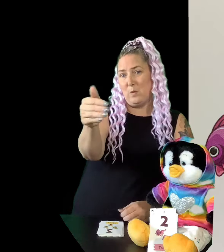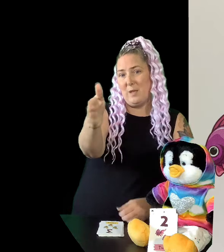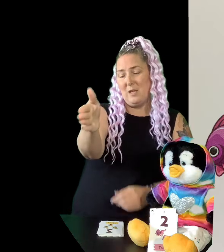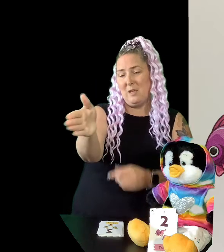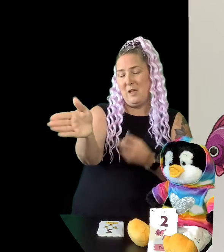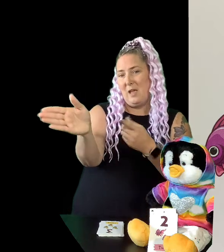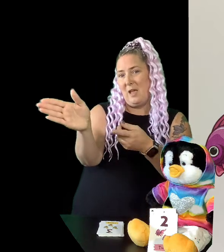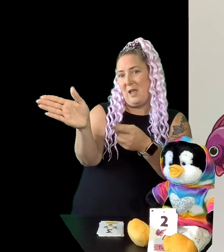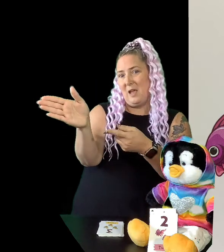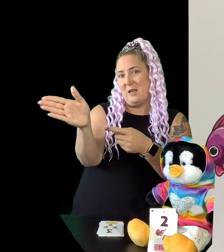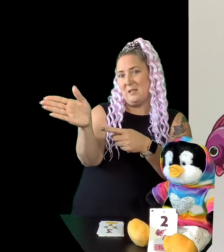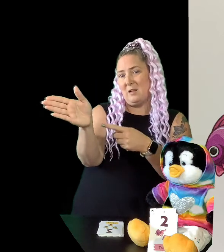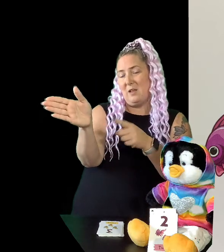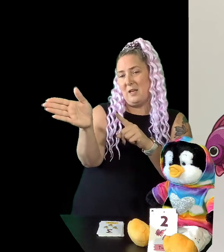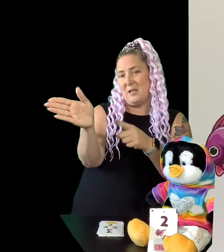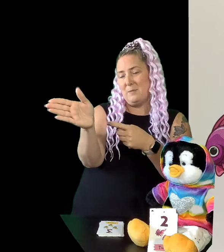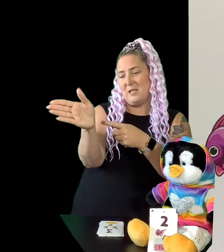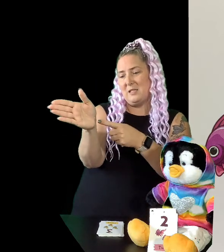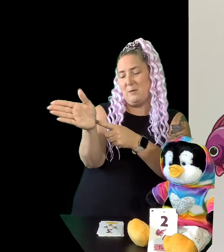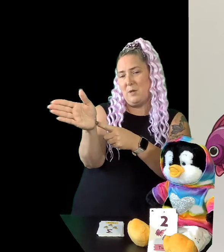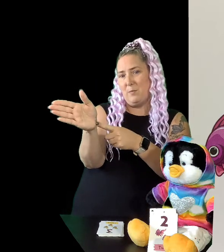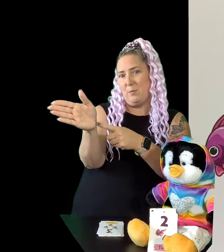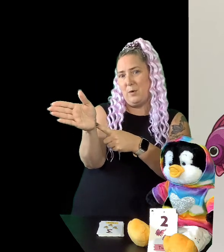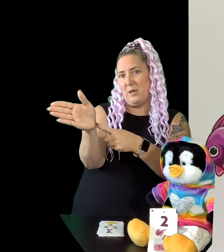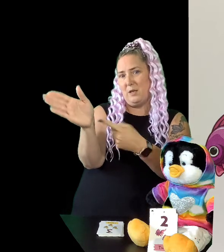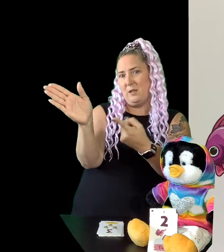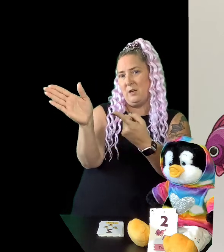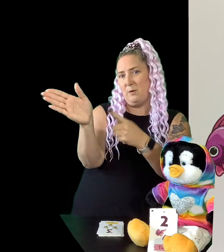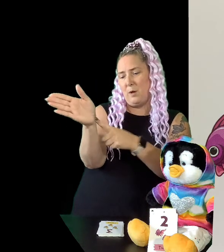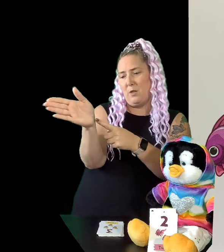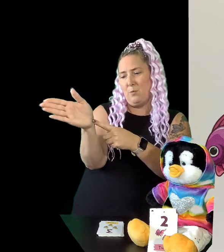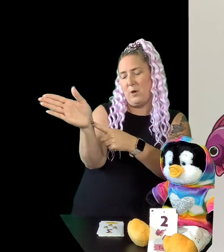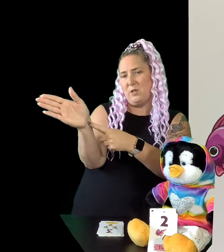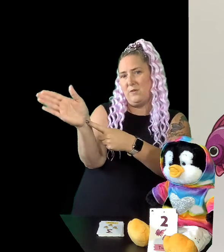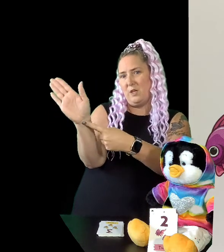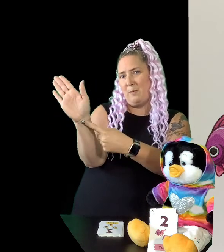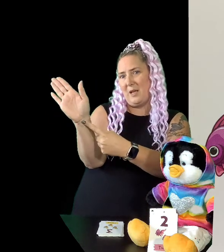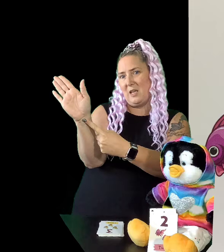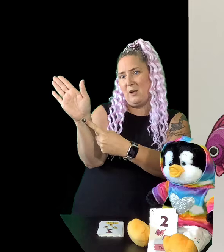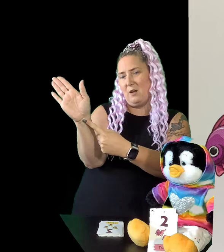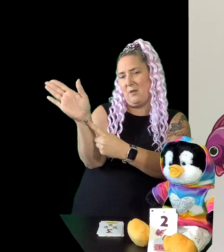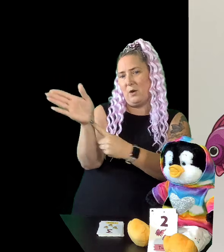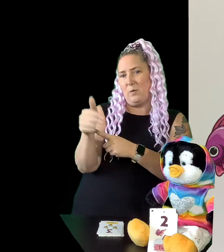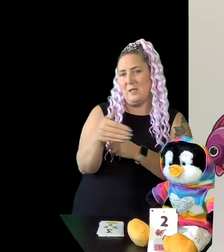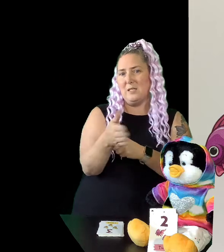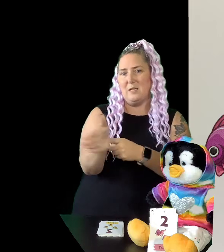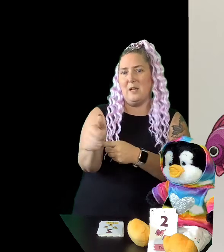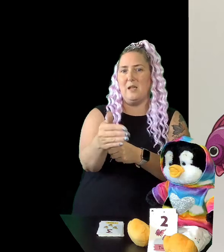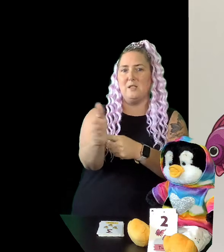swimming. And a lot of times I see people put their other pointer finger back here on their wrist and